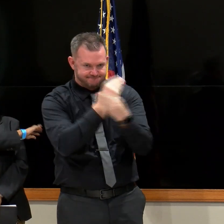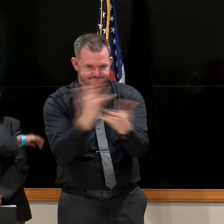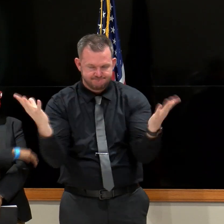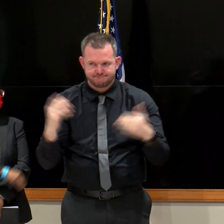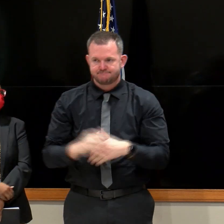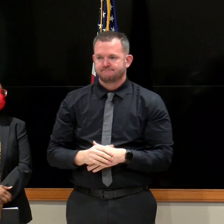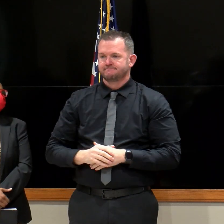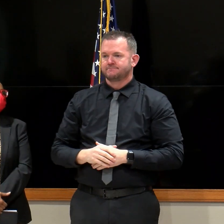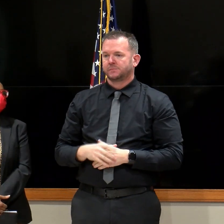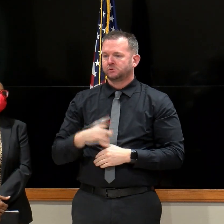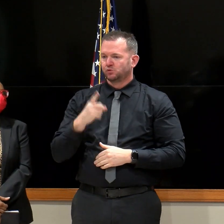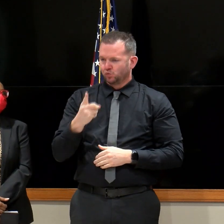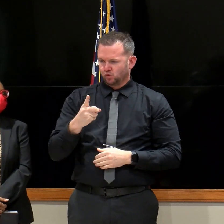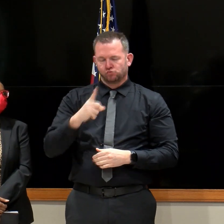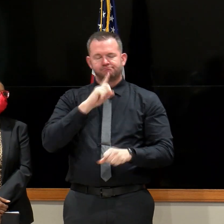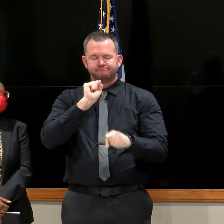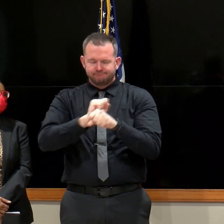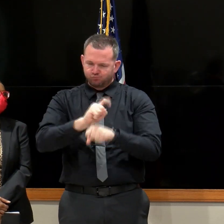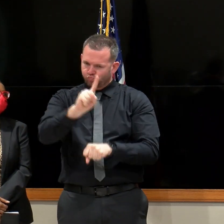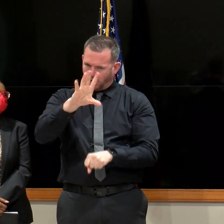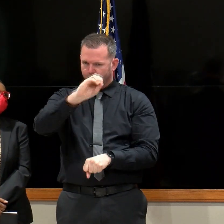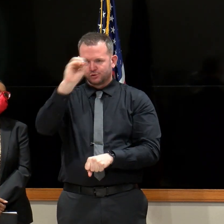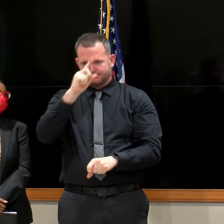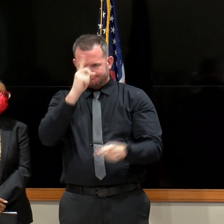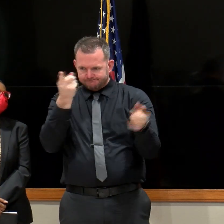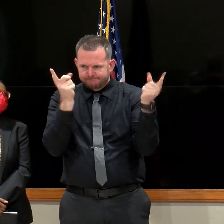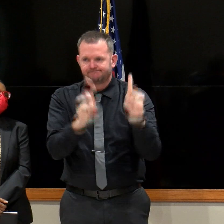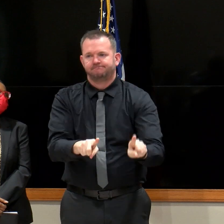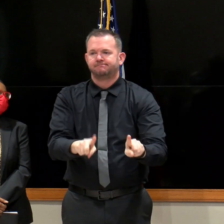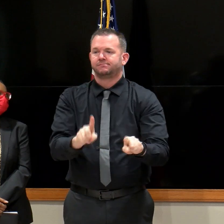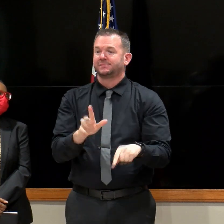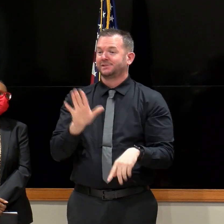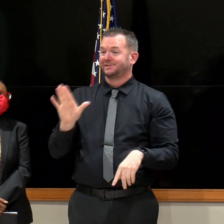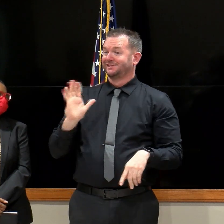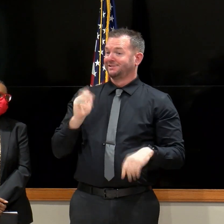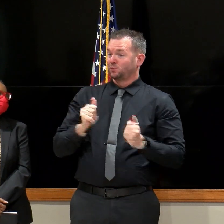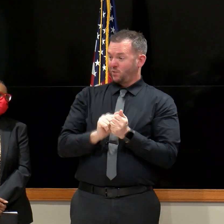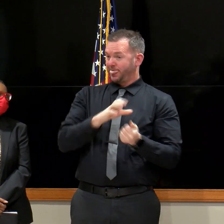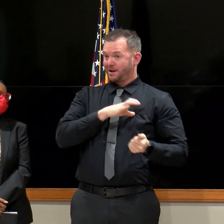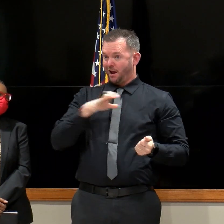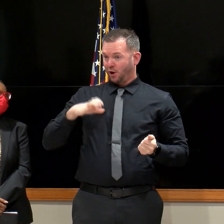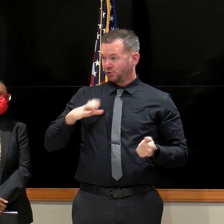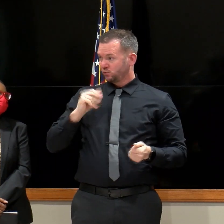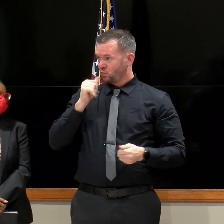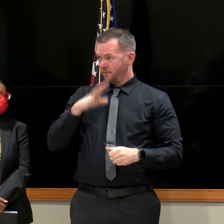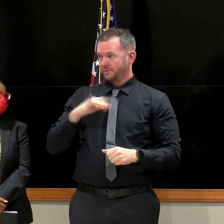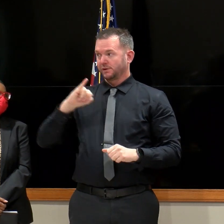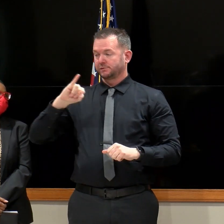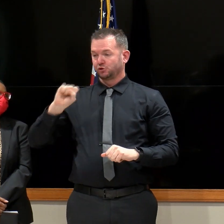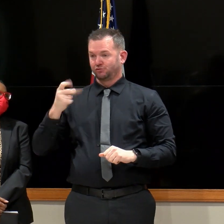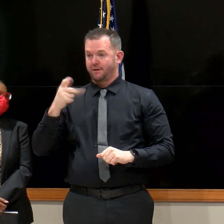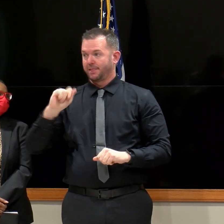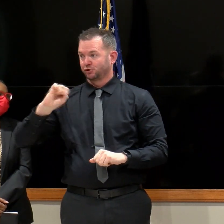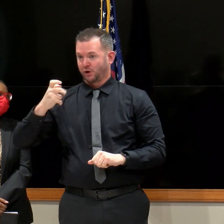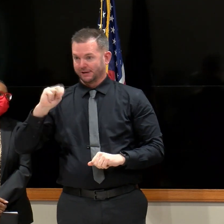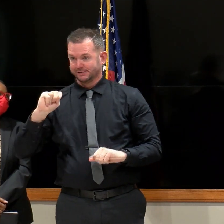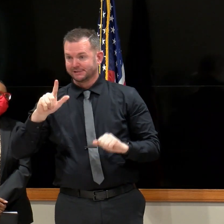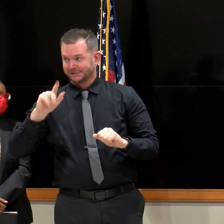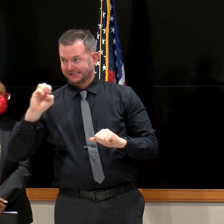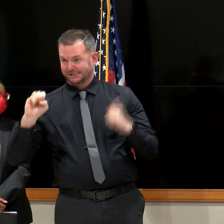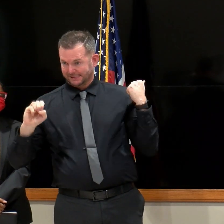100%. And it's good to be with Congresswoman Sheila Jackson Lee. who's been spending a lot of her